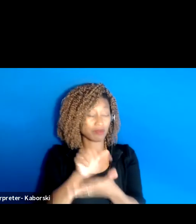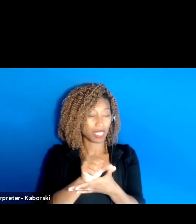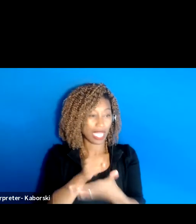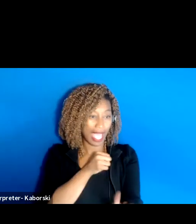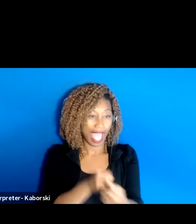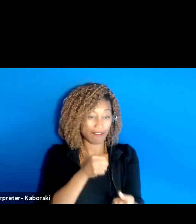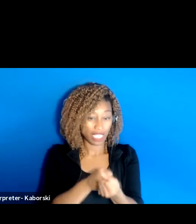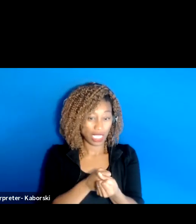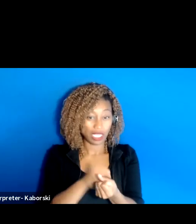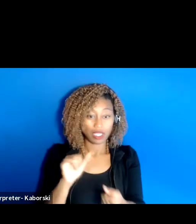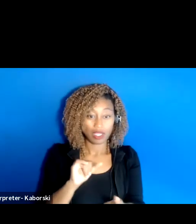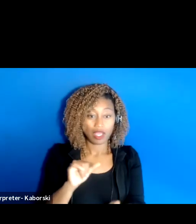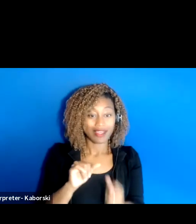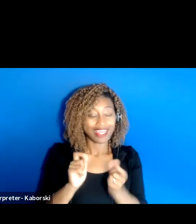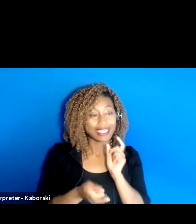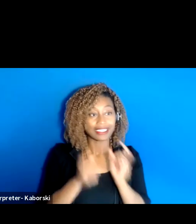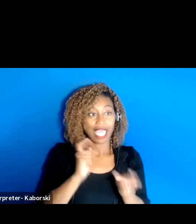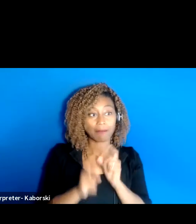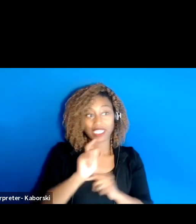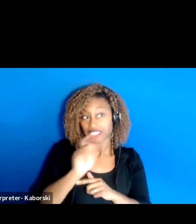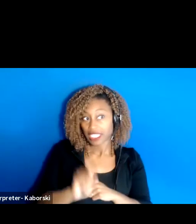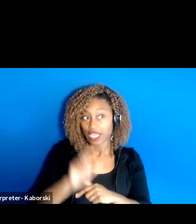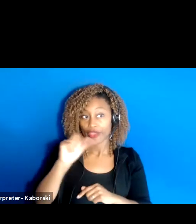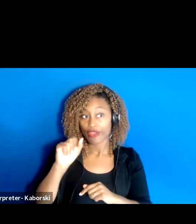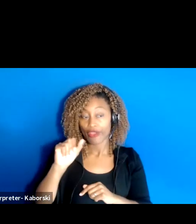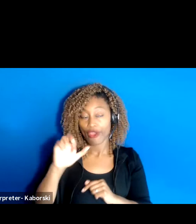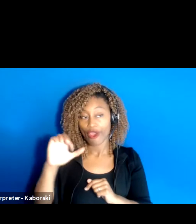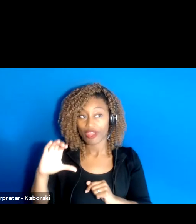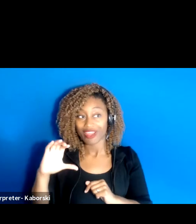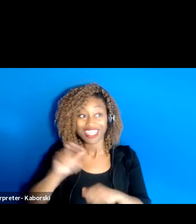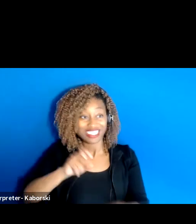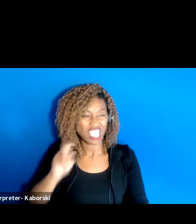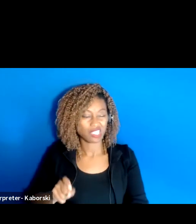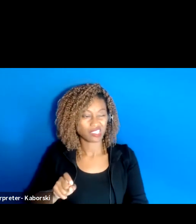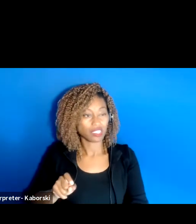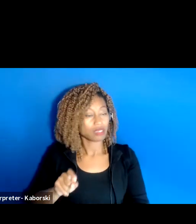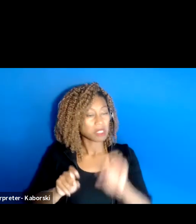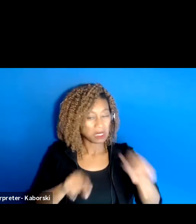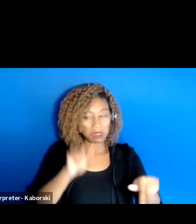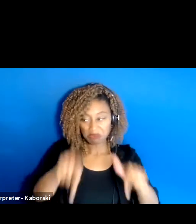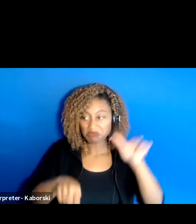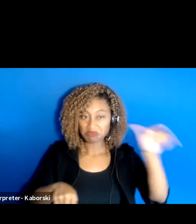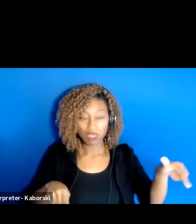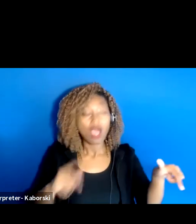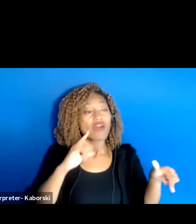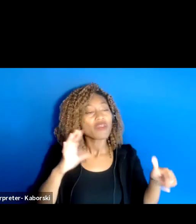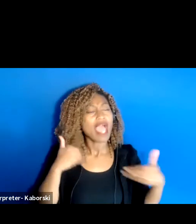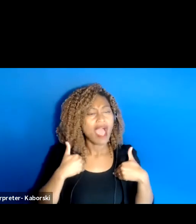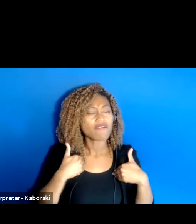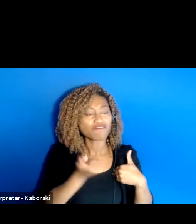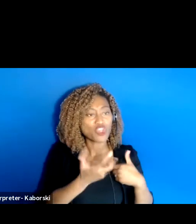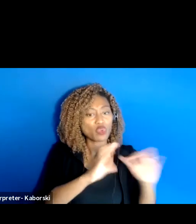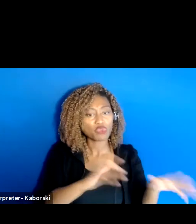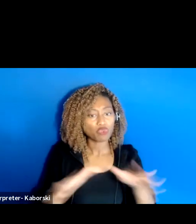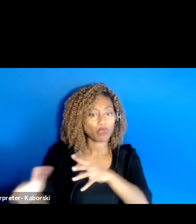advocates, such as Adaptive Texas, ARC of Texas, things like that, where we can join together on several